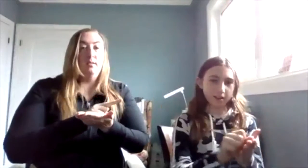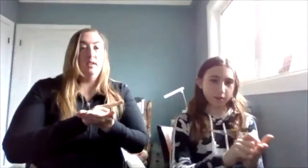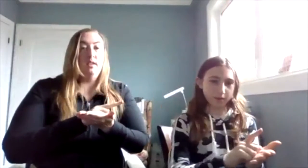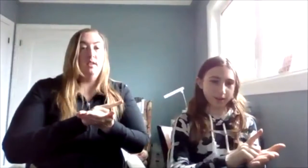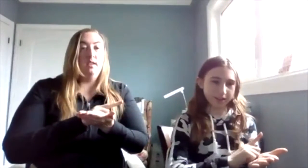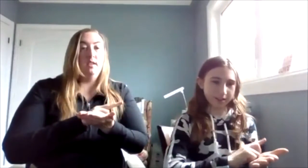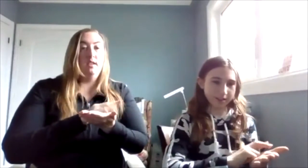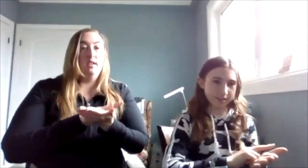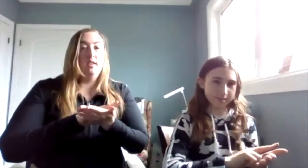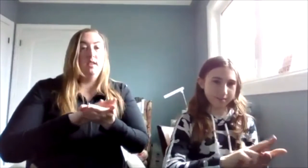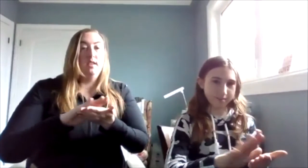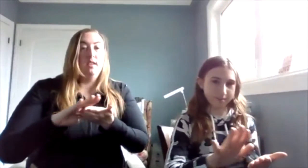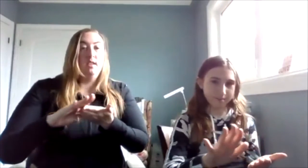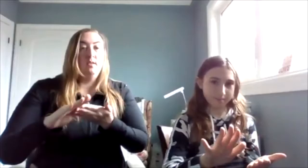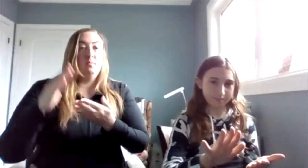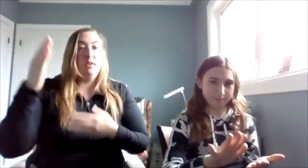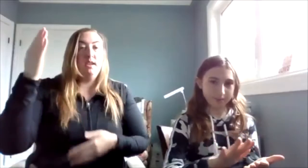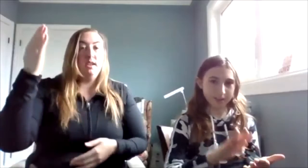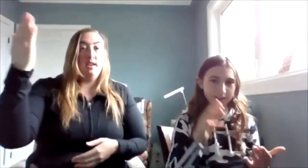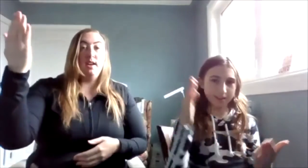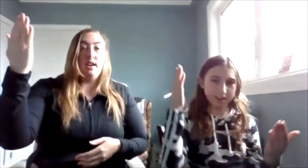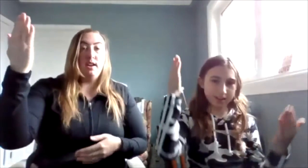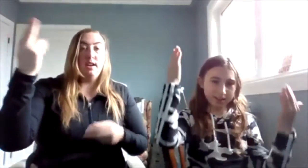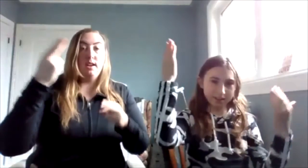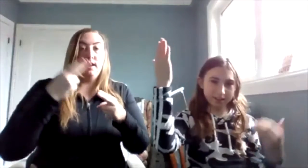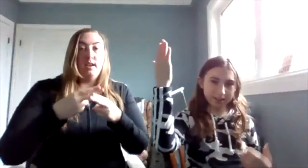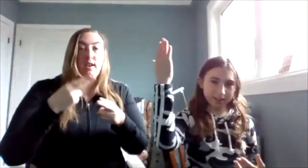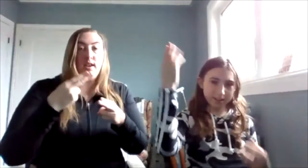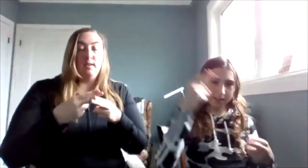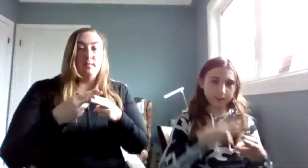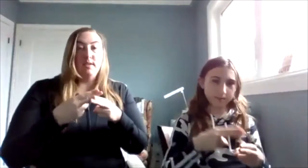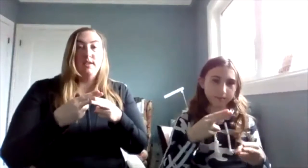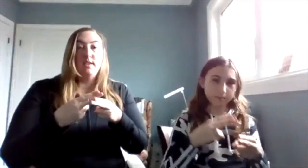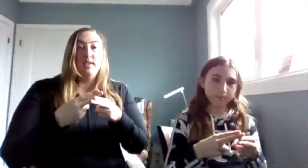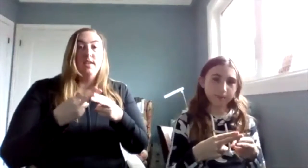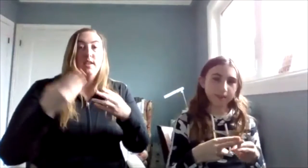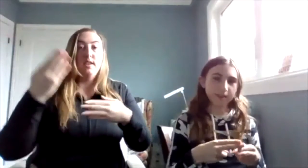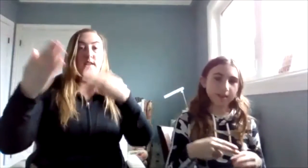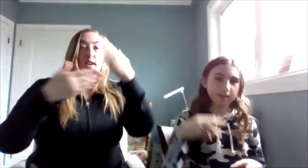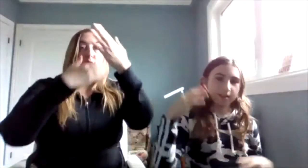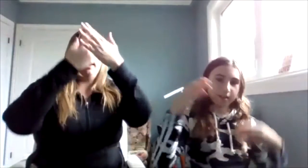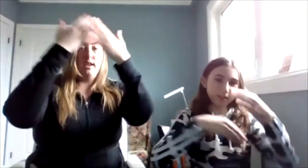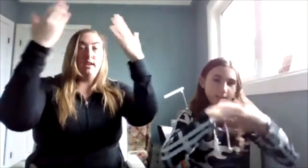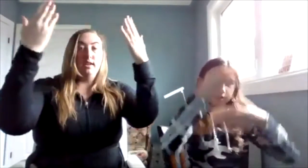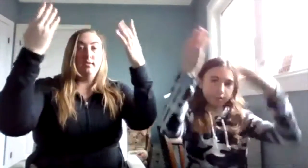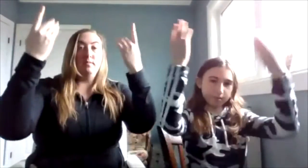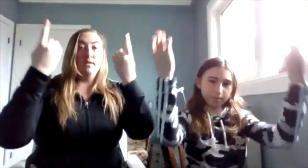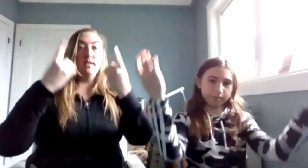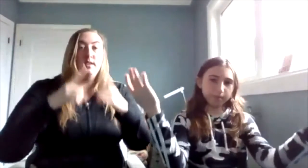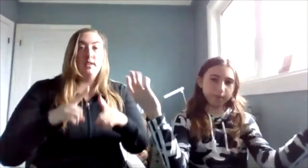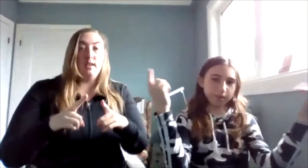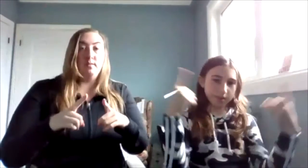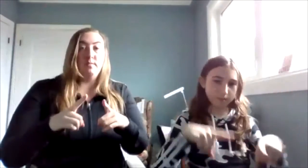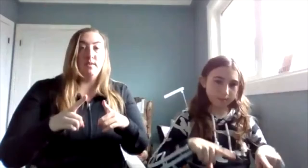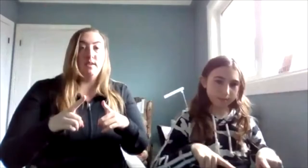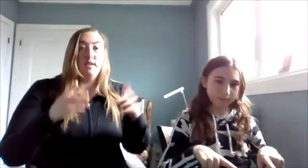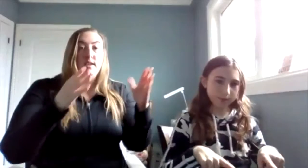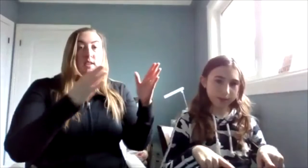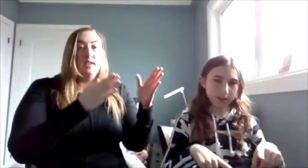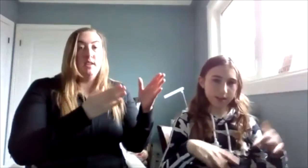hallowed be thy name. Thy kingdom come,